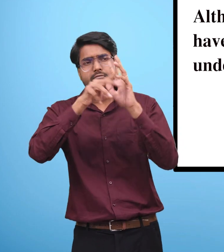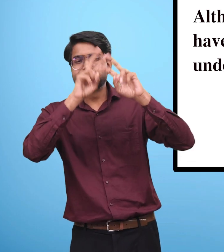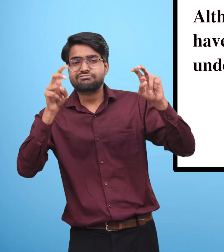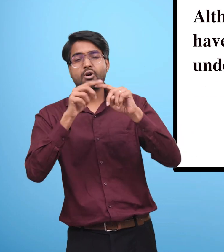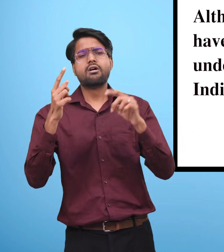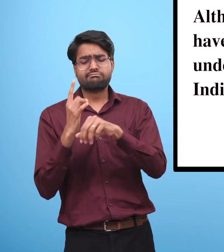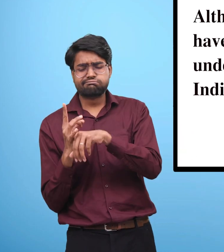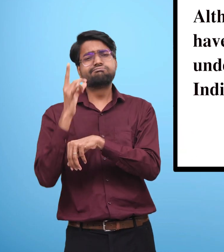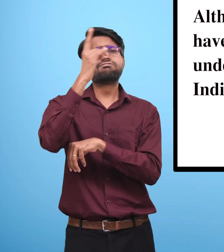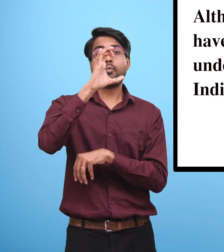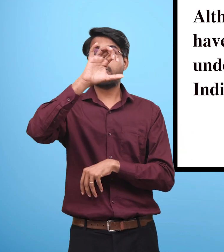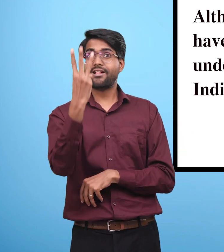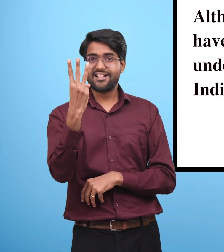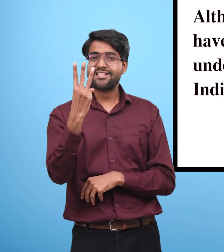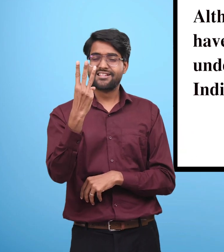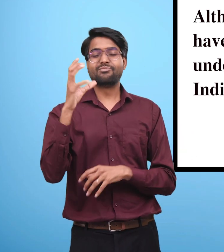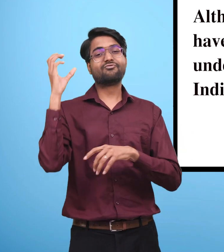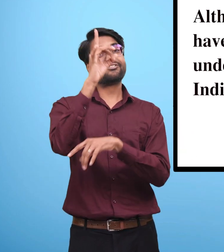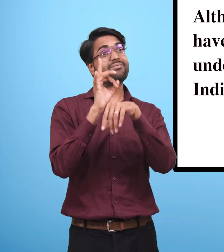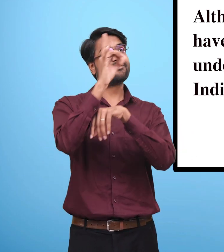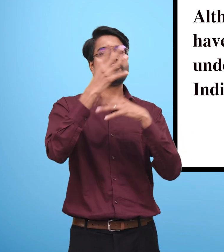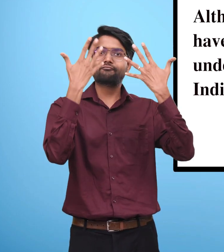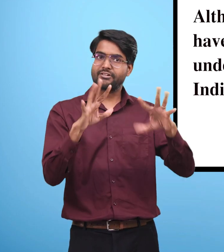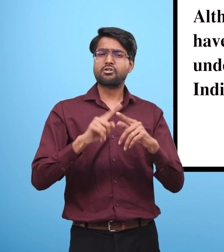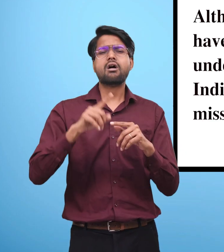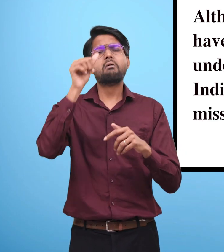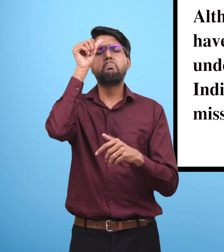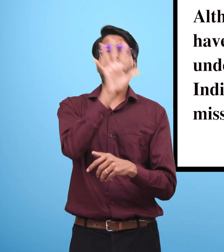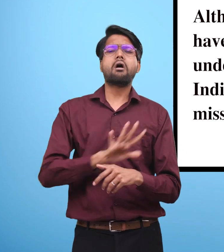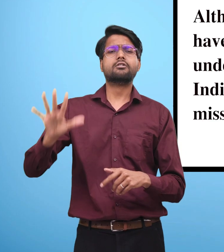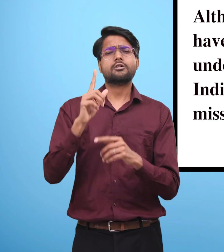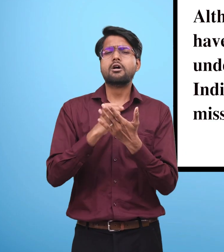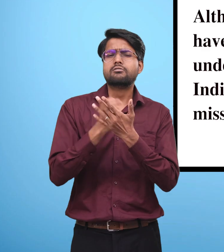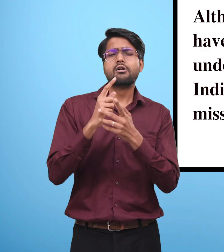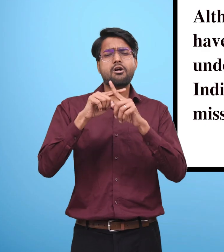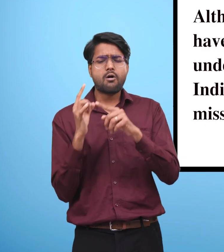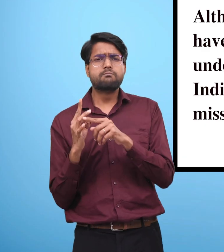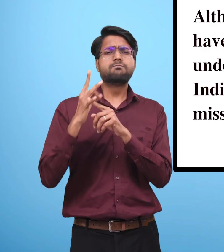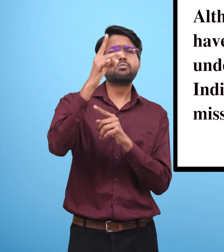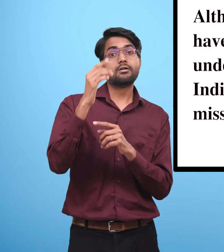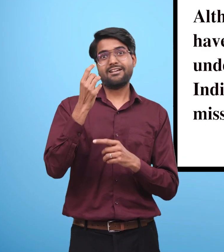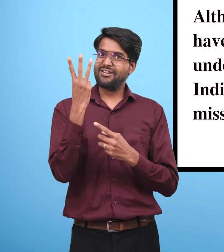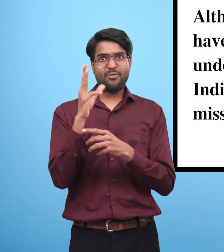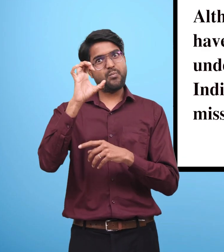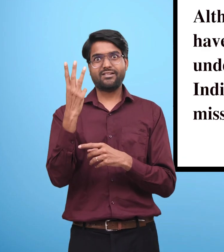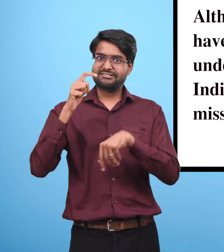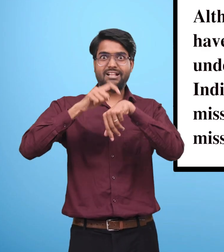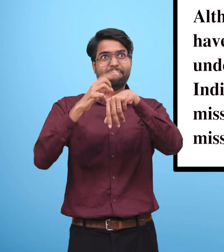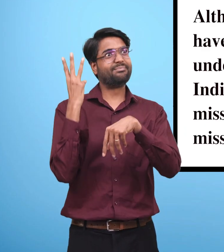Moon. India has also launched 3 Chandrayaan missions to study the Moon, and a further mission